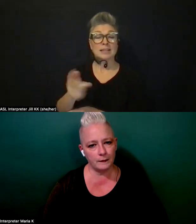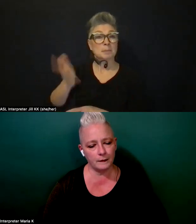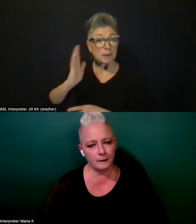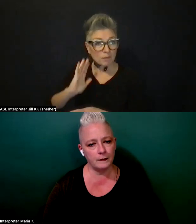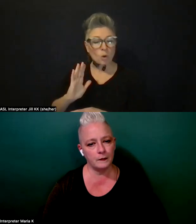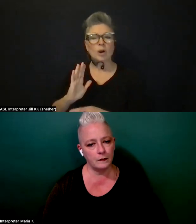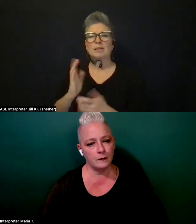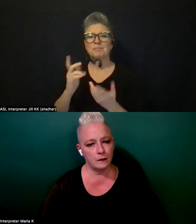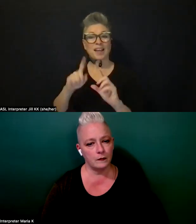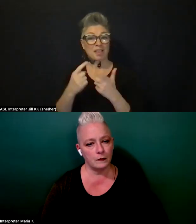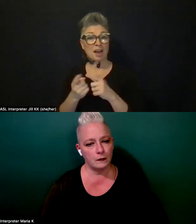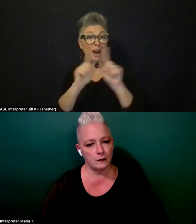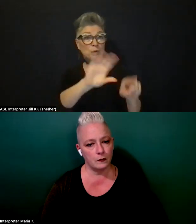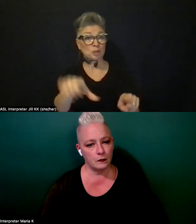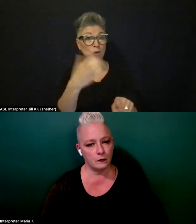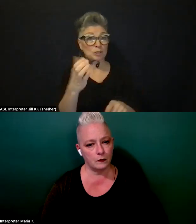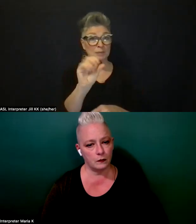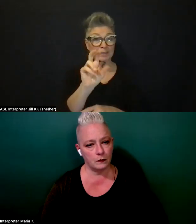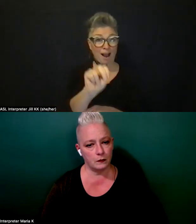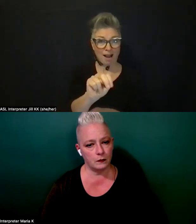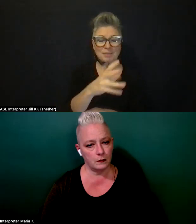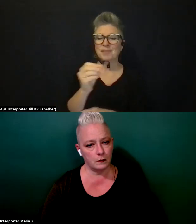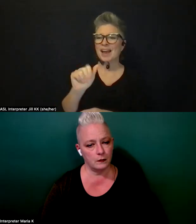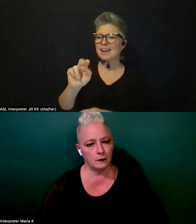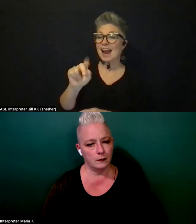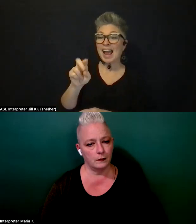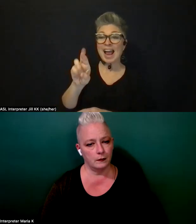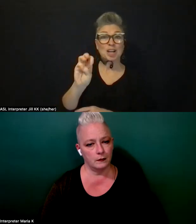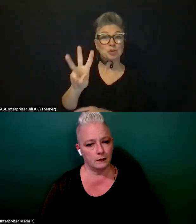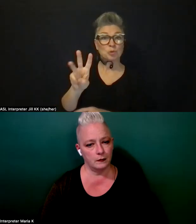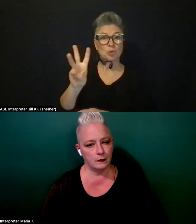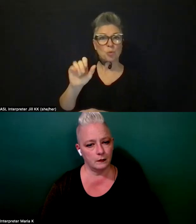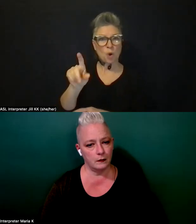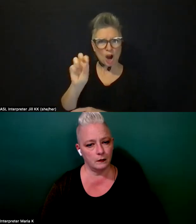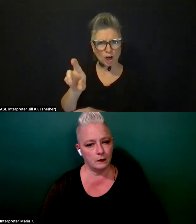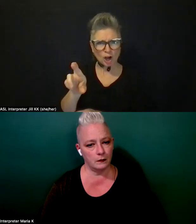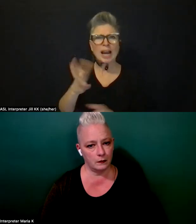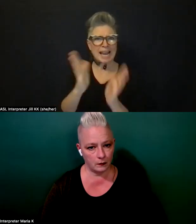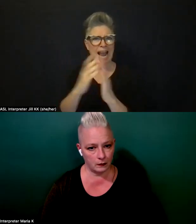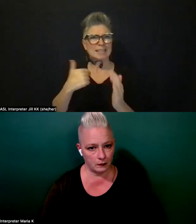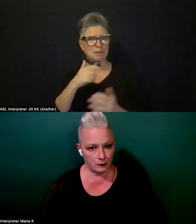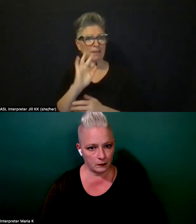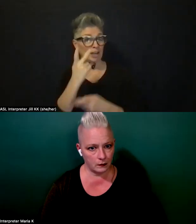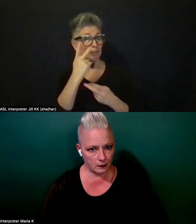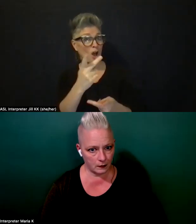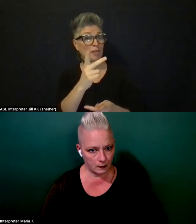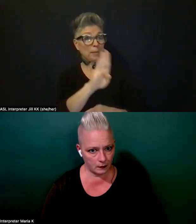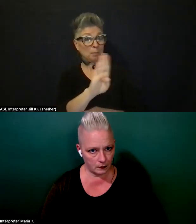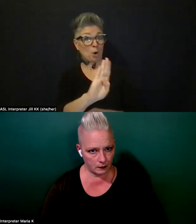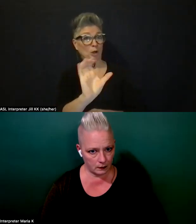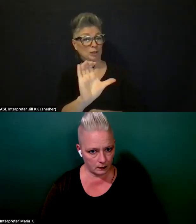Con, and it was Andrew Walker. He was Hmm. like, haven't seen the Biltmore Christmas Con. I was like,